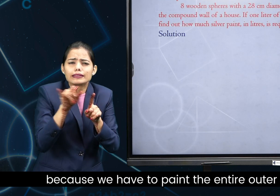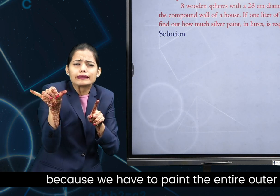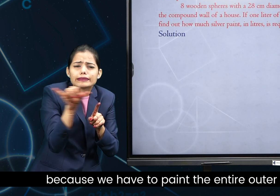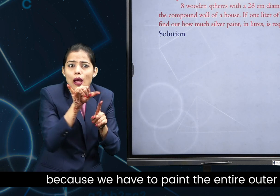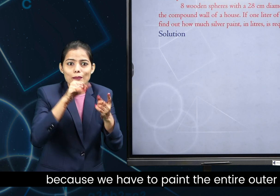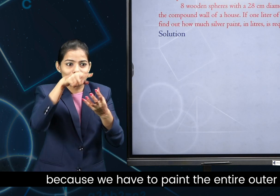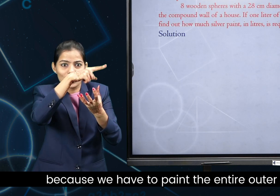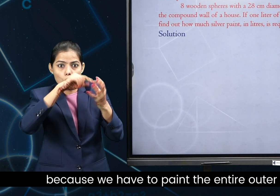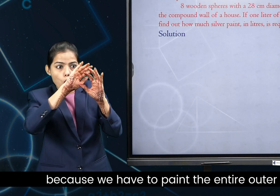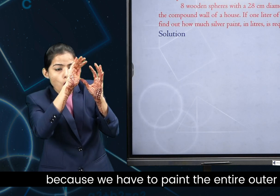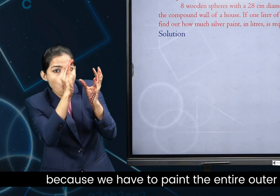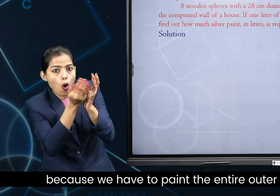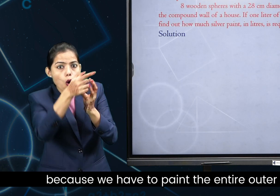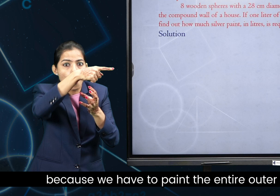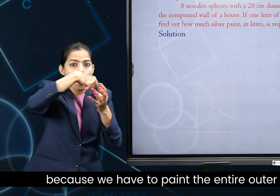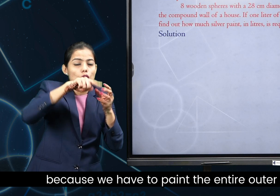outer surface of this sphere.